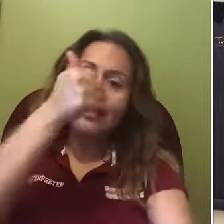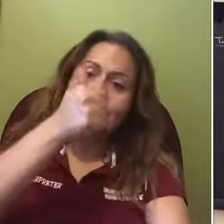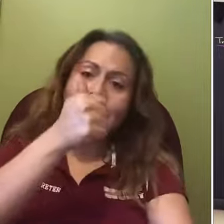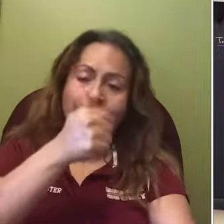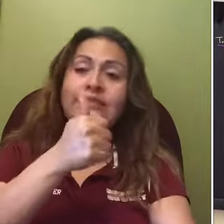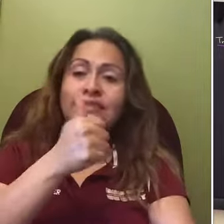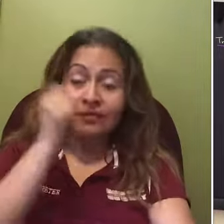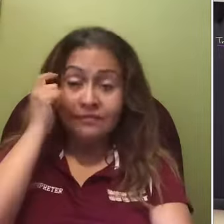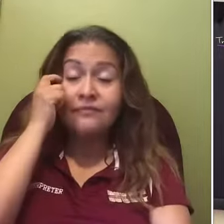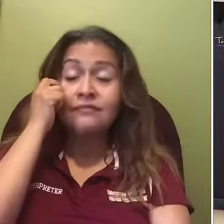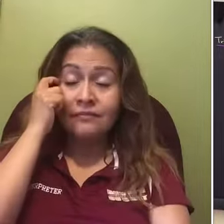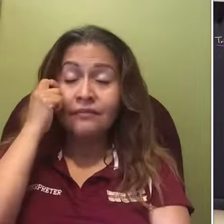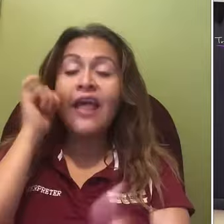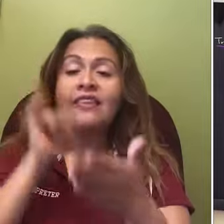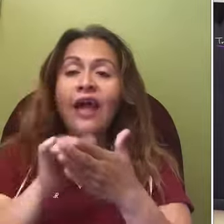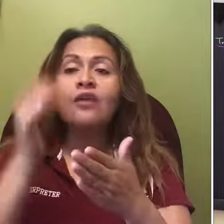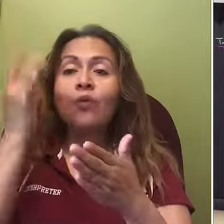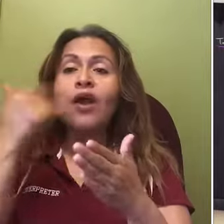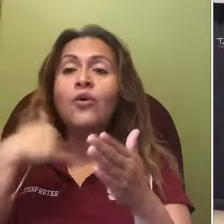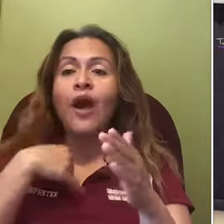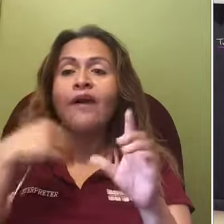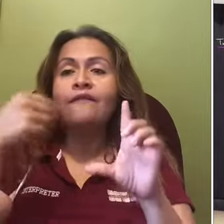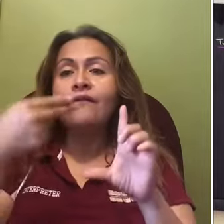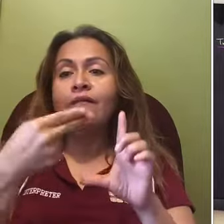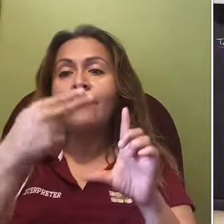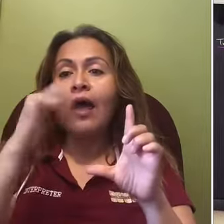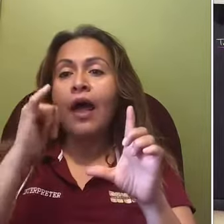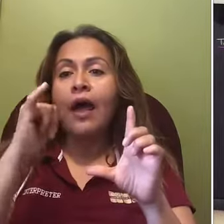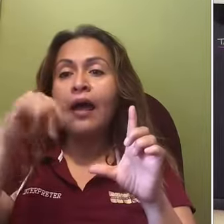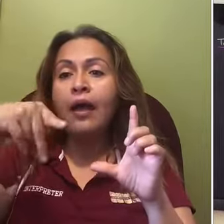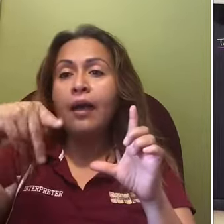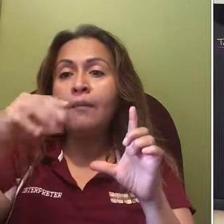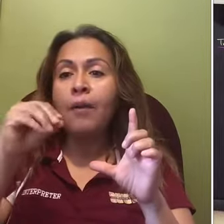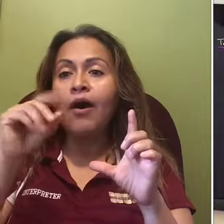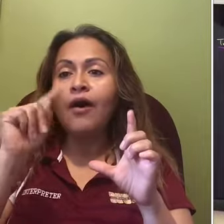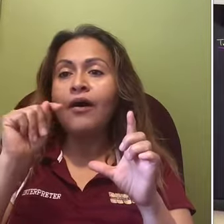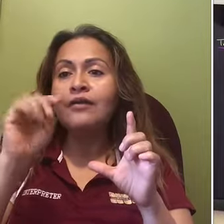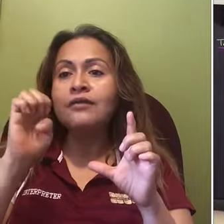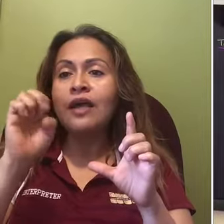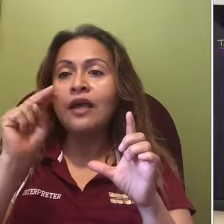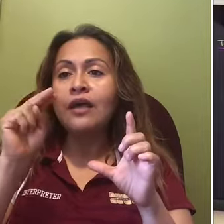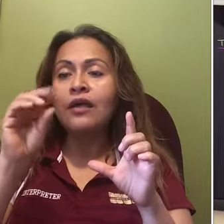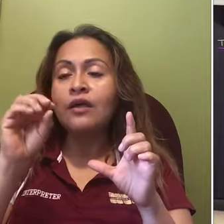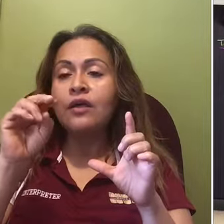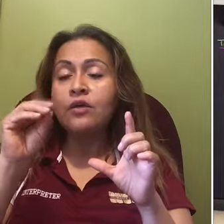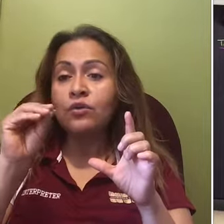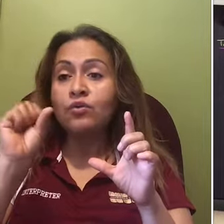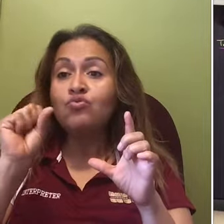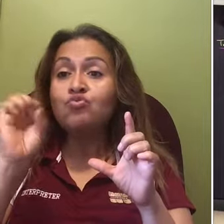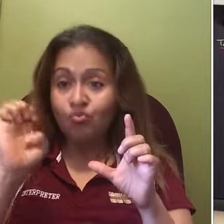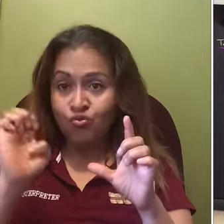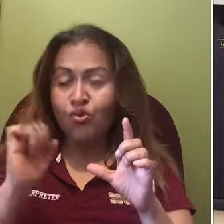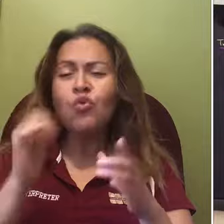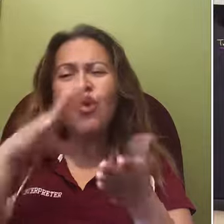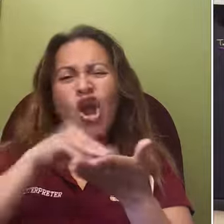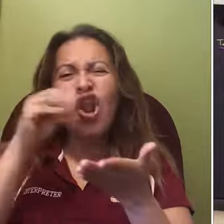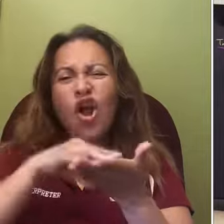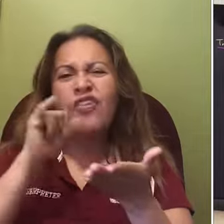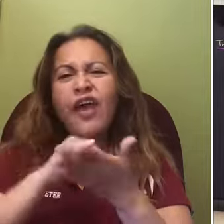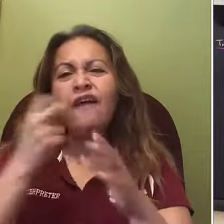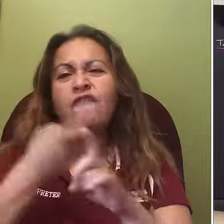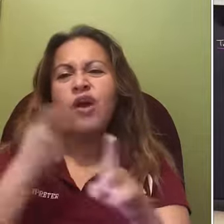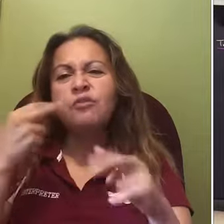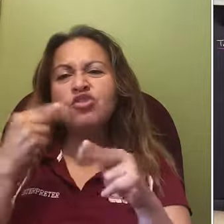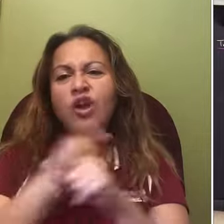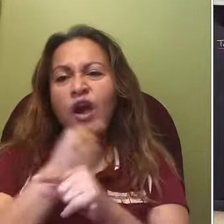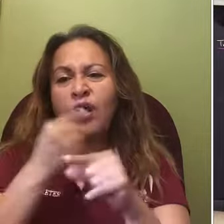So that right there is the hypotenuse. Hypotenuse. You probably learned that already from geometry. And you can verify that